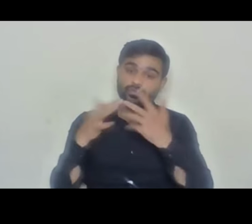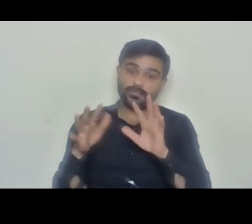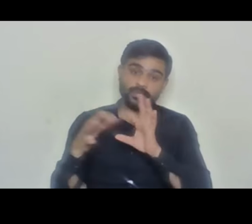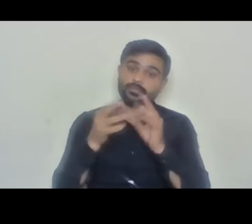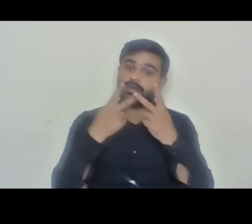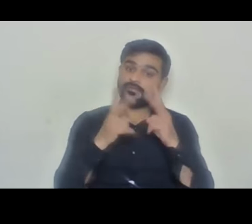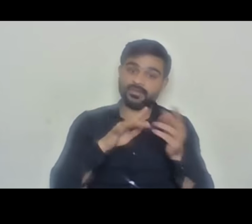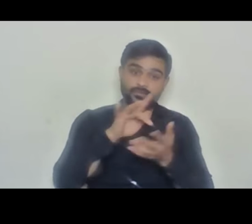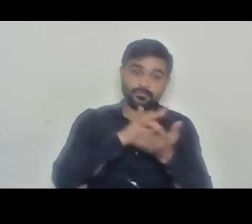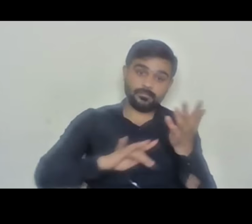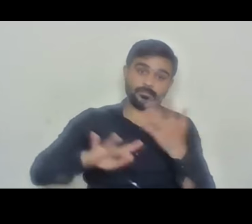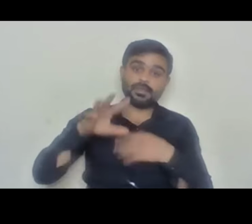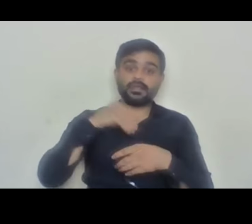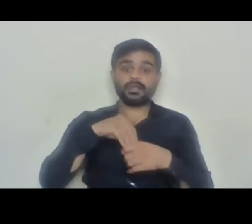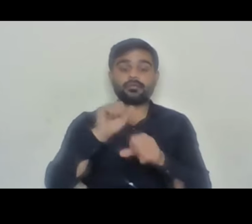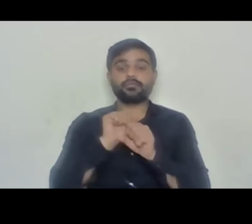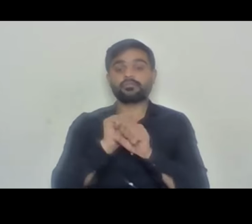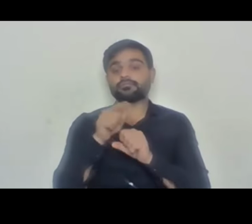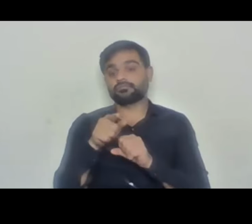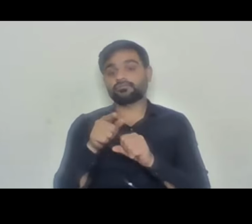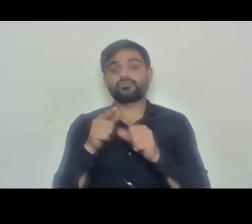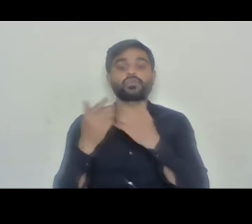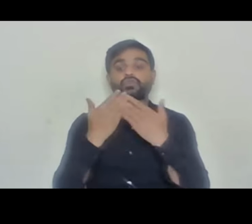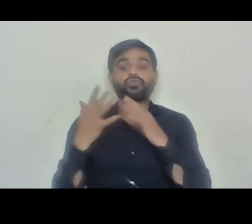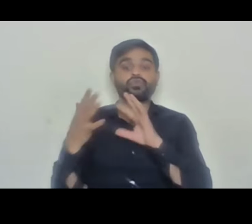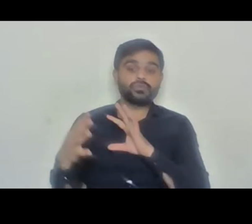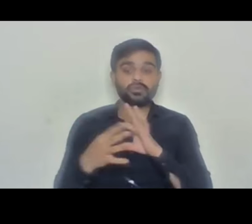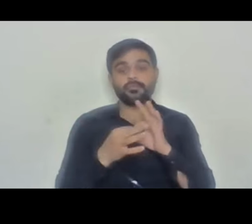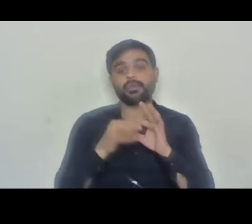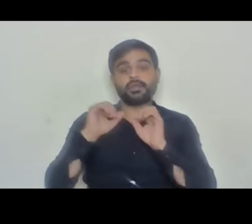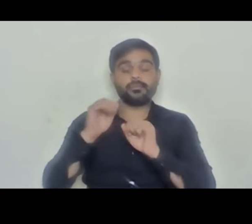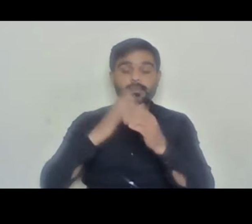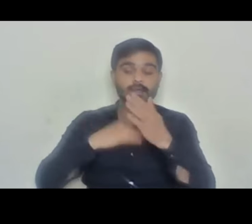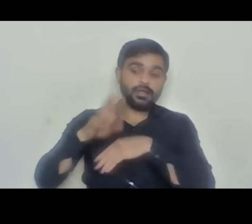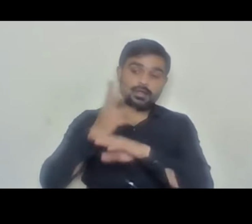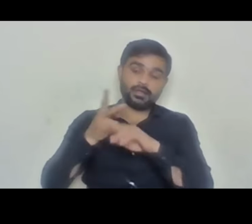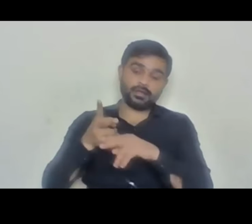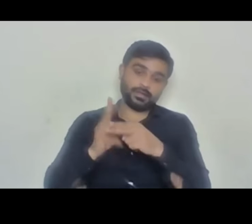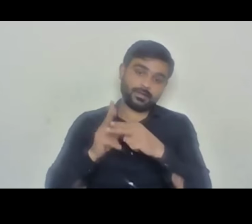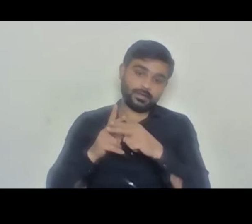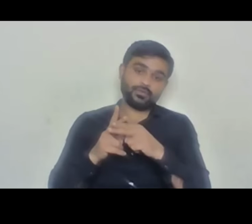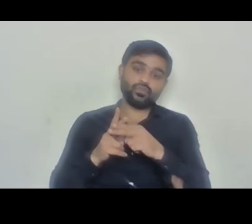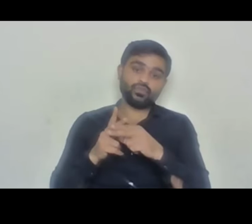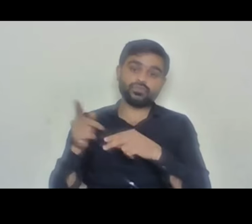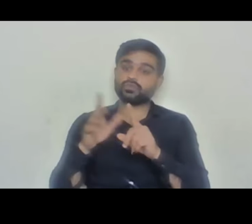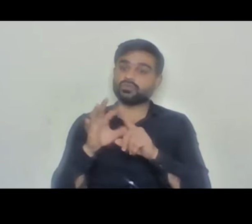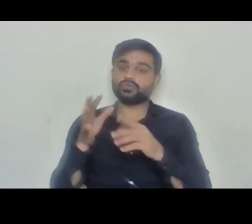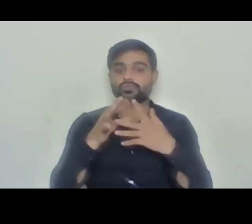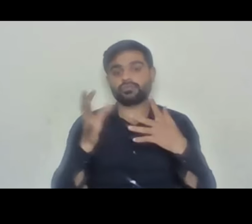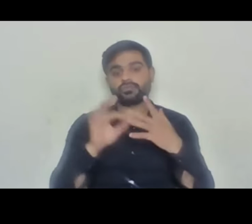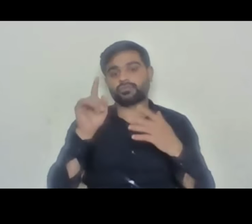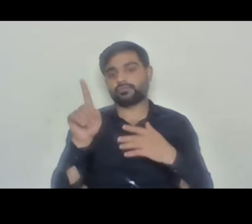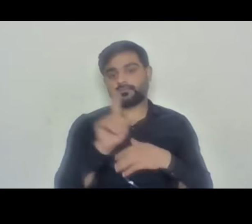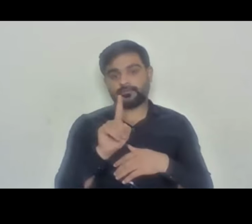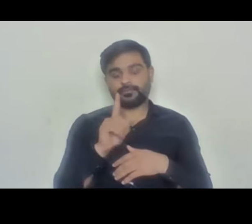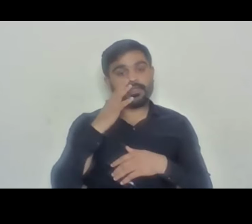ways, multiple ways. There are different schools of referencing depending on your discipline. You can choose one, but